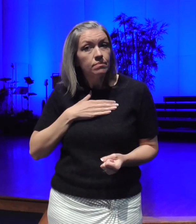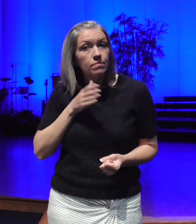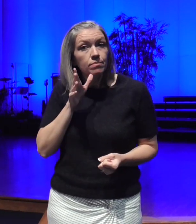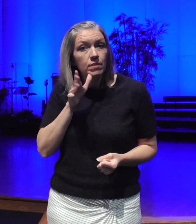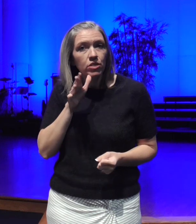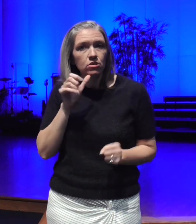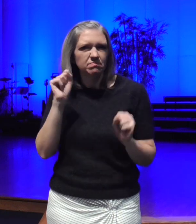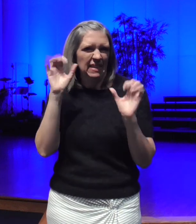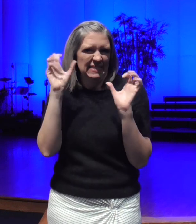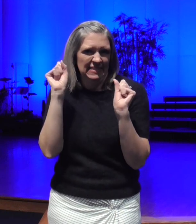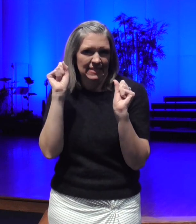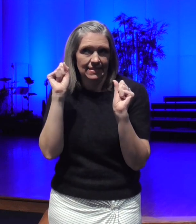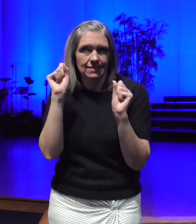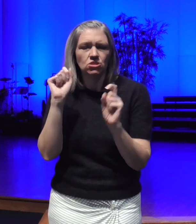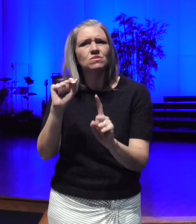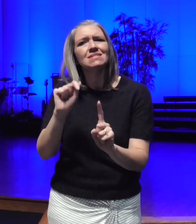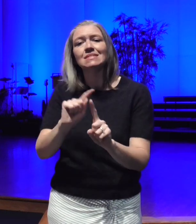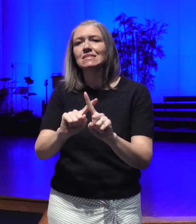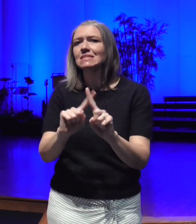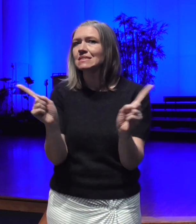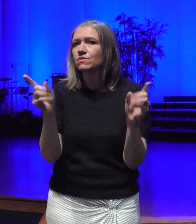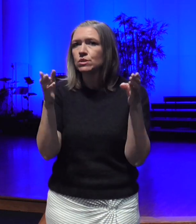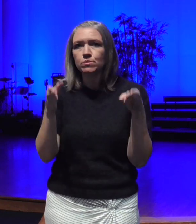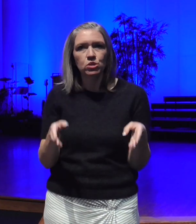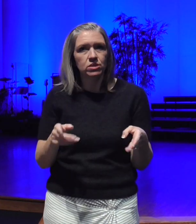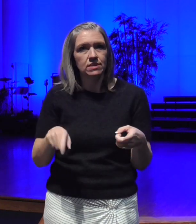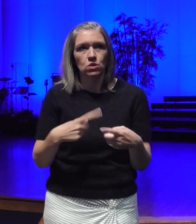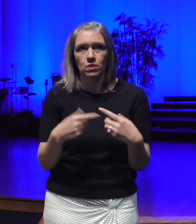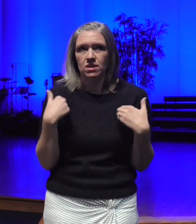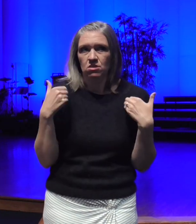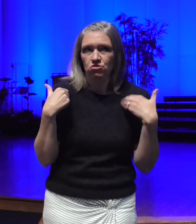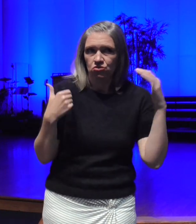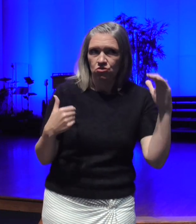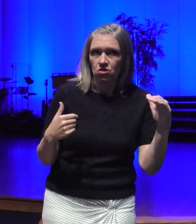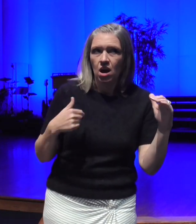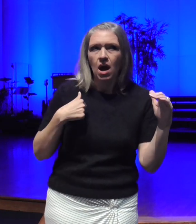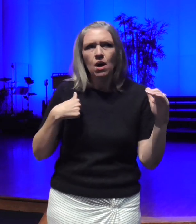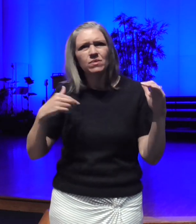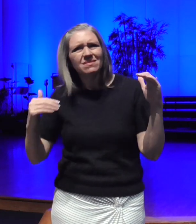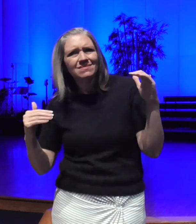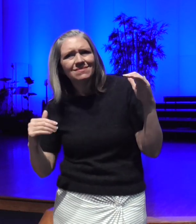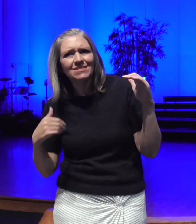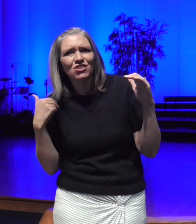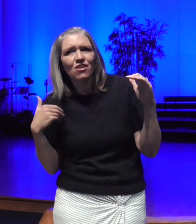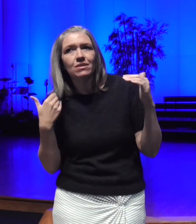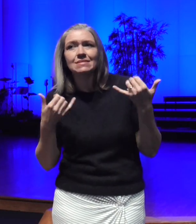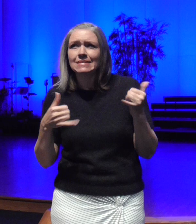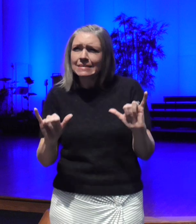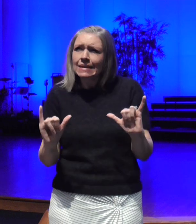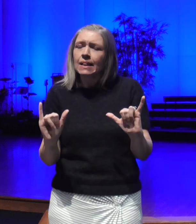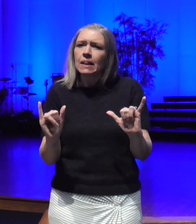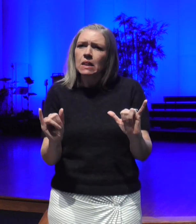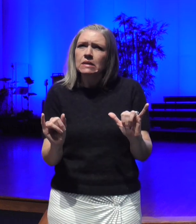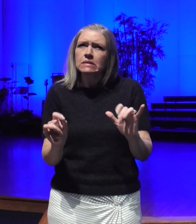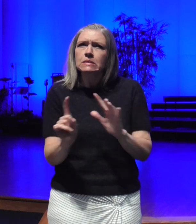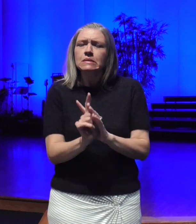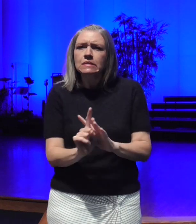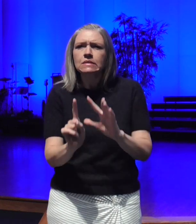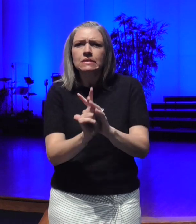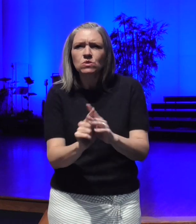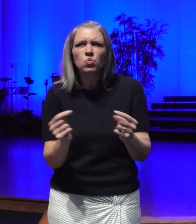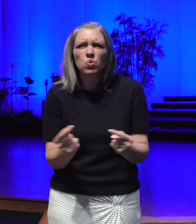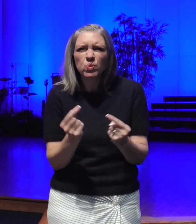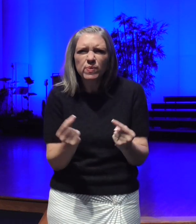mother, and she was a different person when she was younger and I was younger, and there are sometimes still wounds that get uncovered from